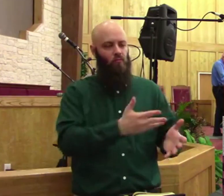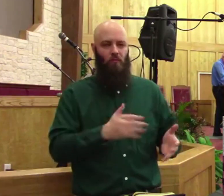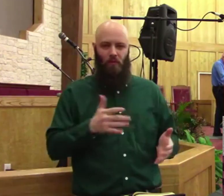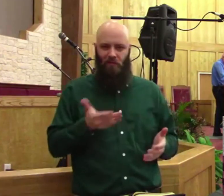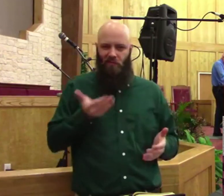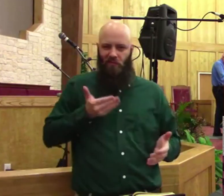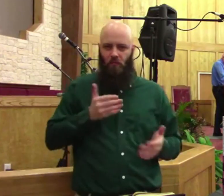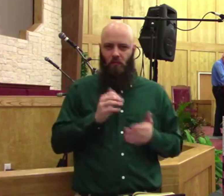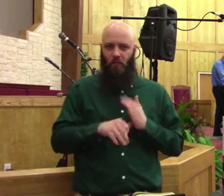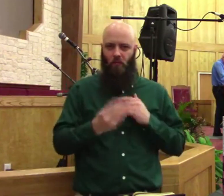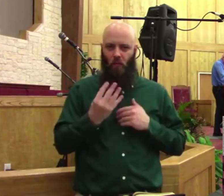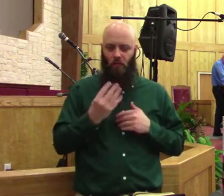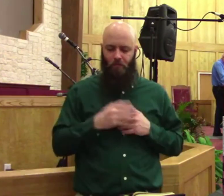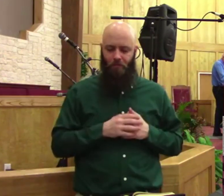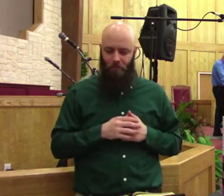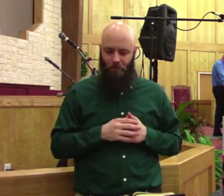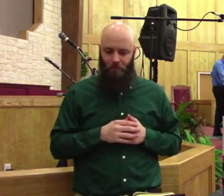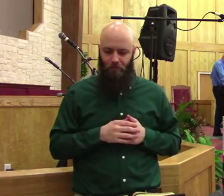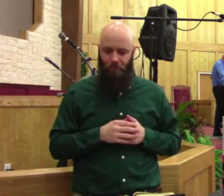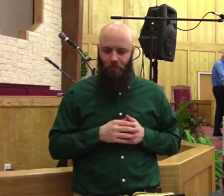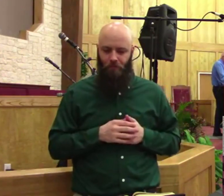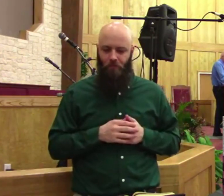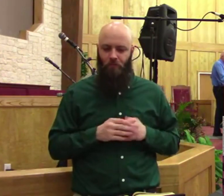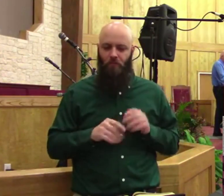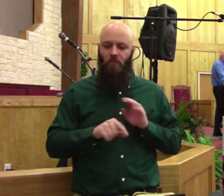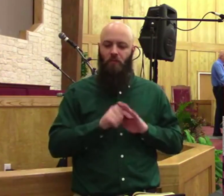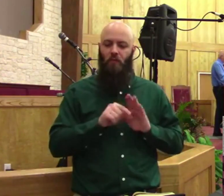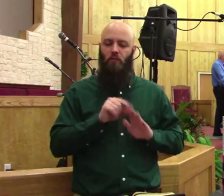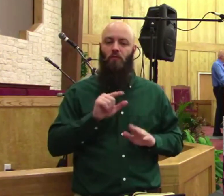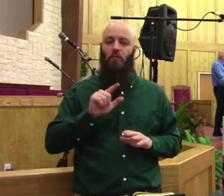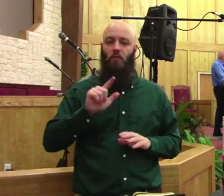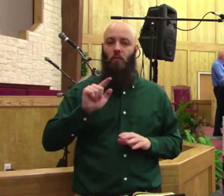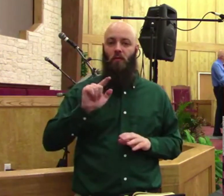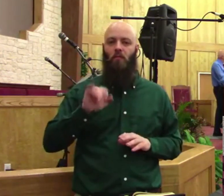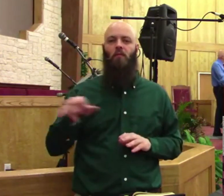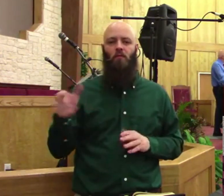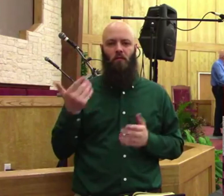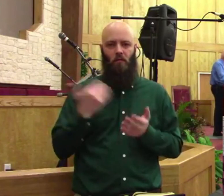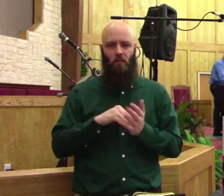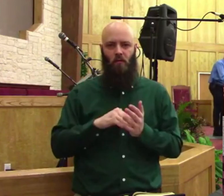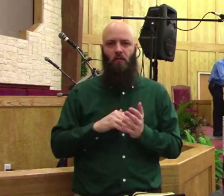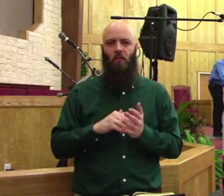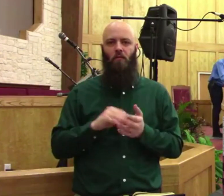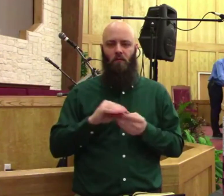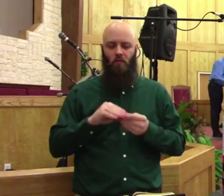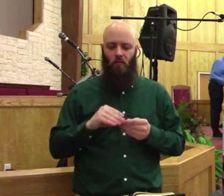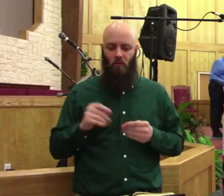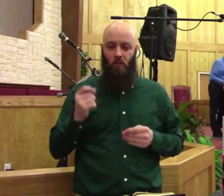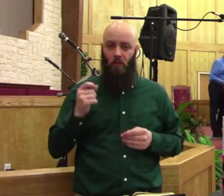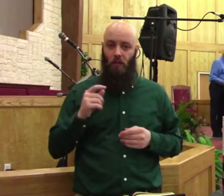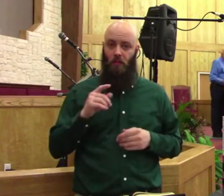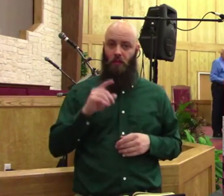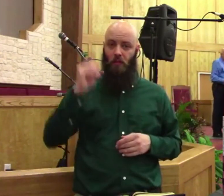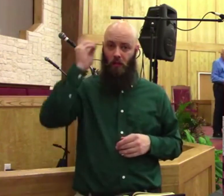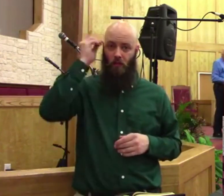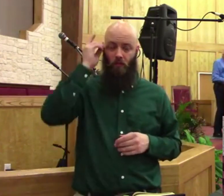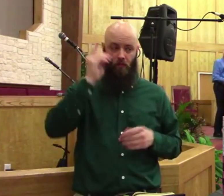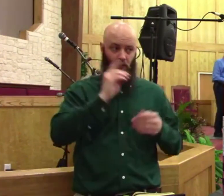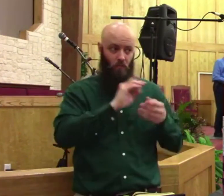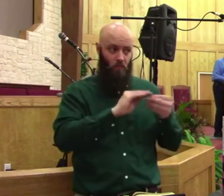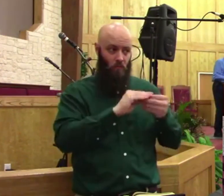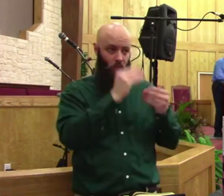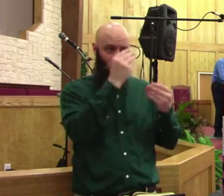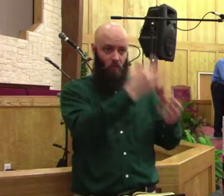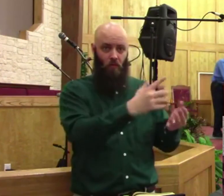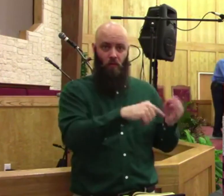so I'm going to pick up in verse 21 again as Daniel is closing his story to Belshazzar